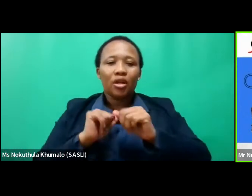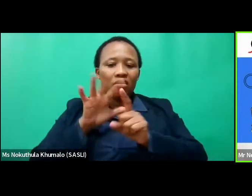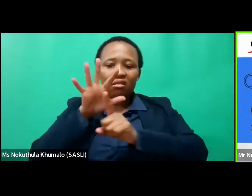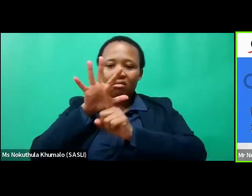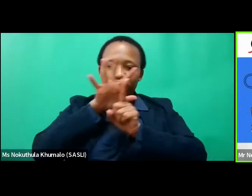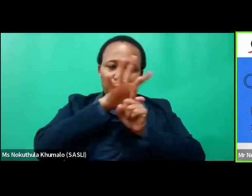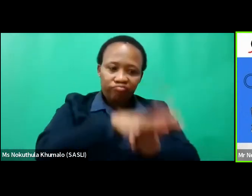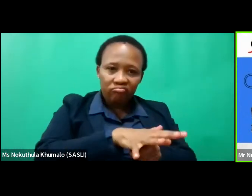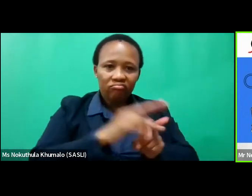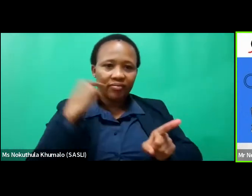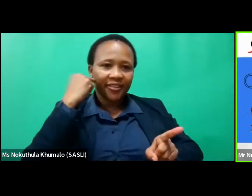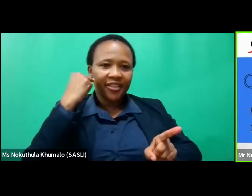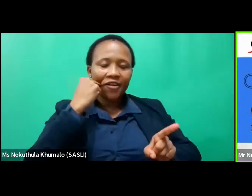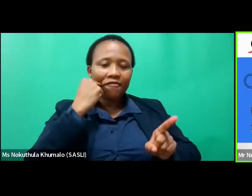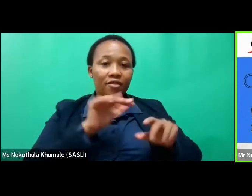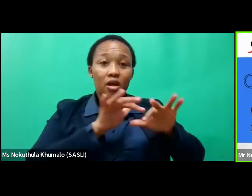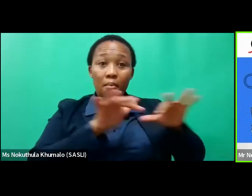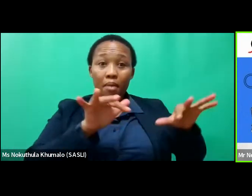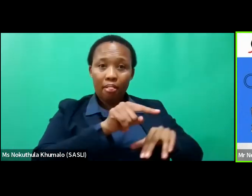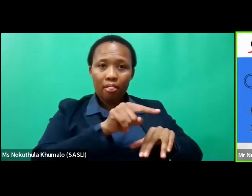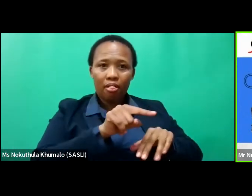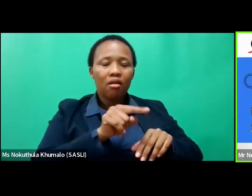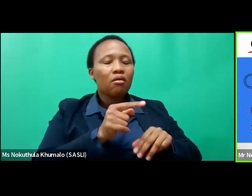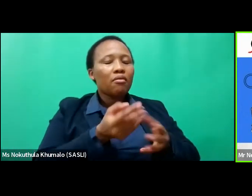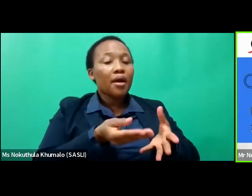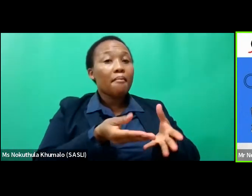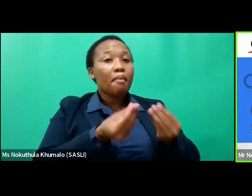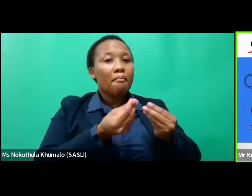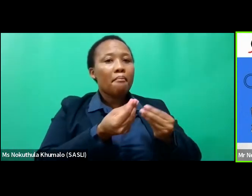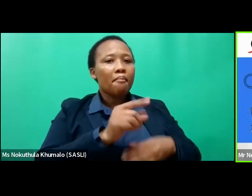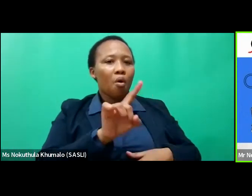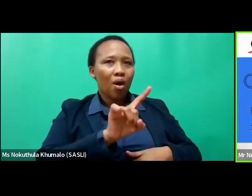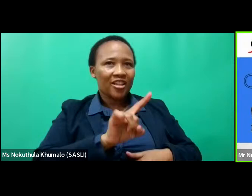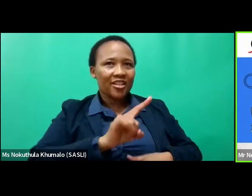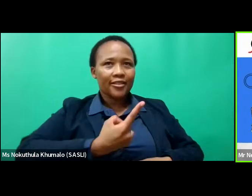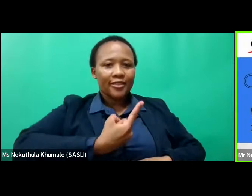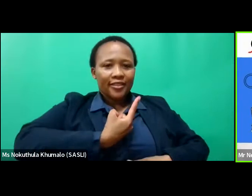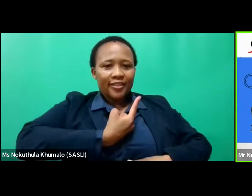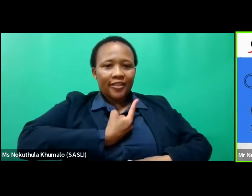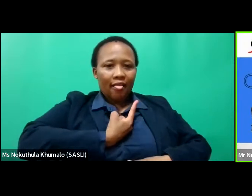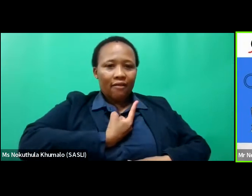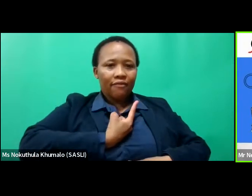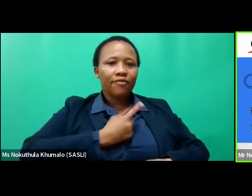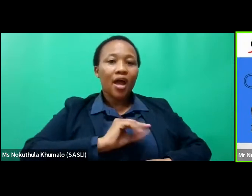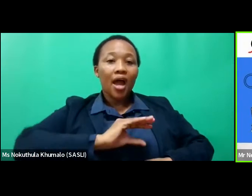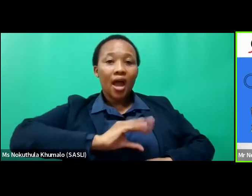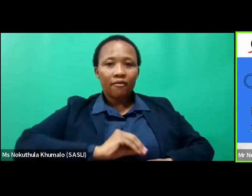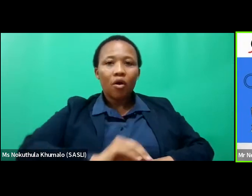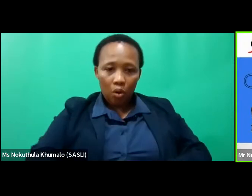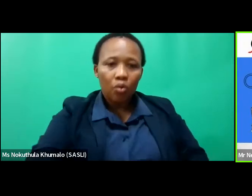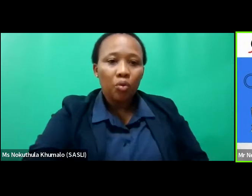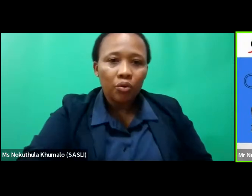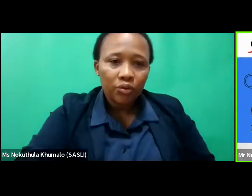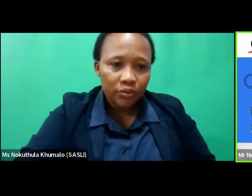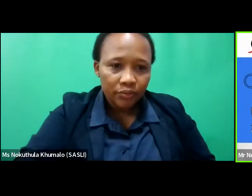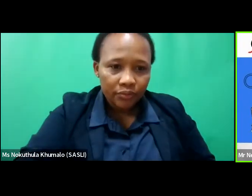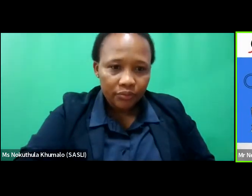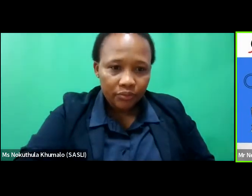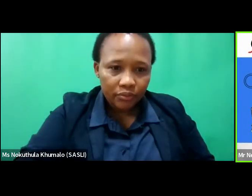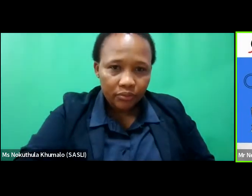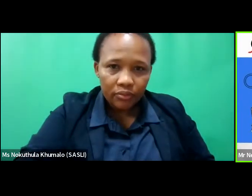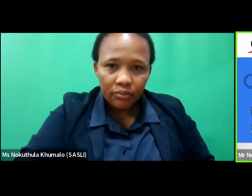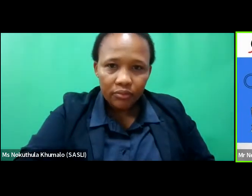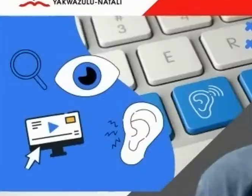found itself in a manner that denied deaf people the opportunity